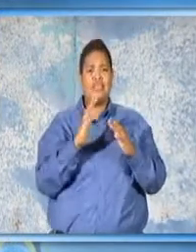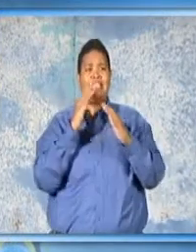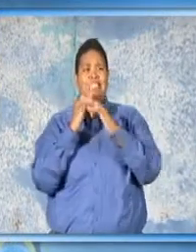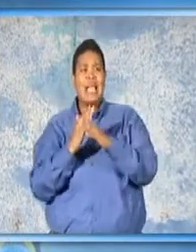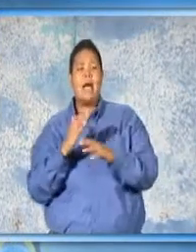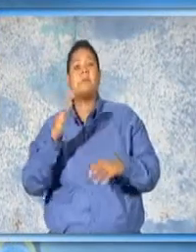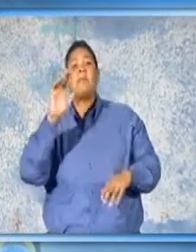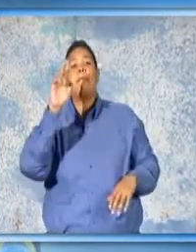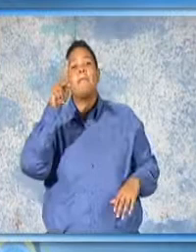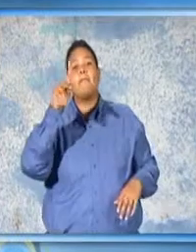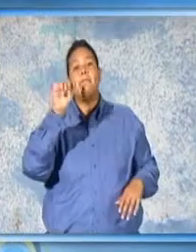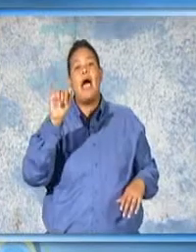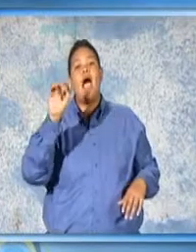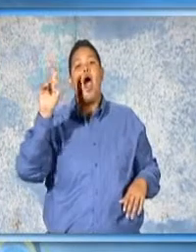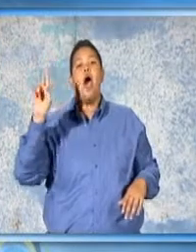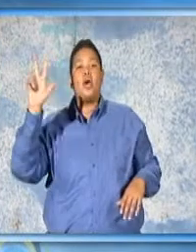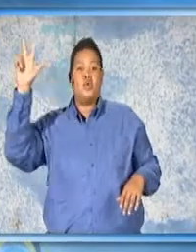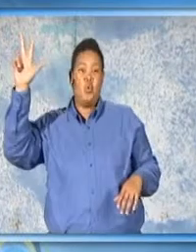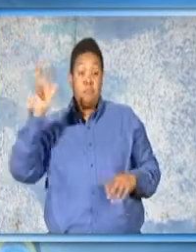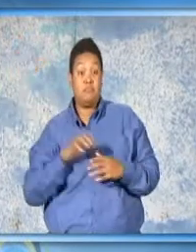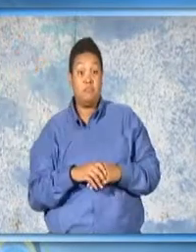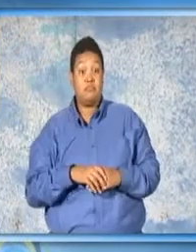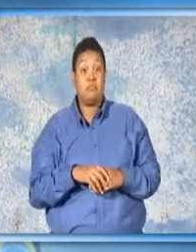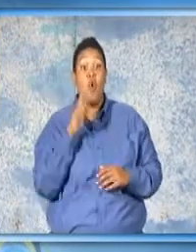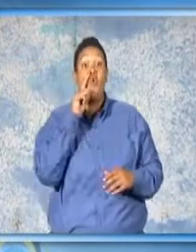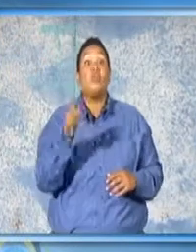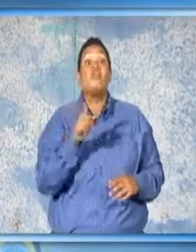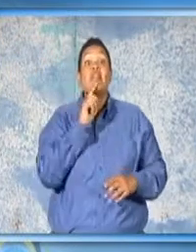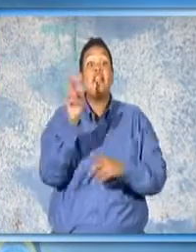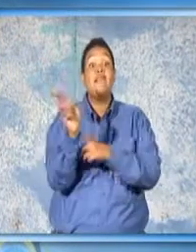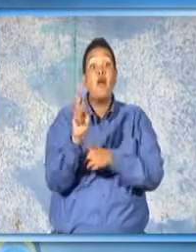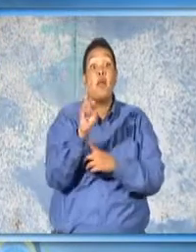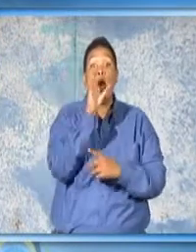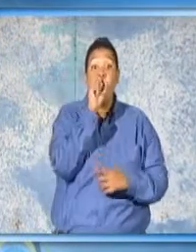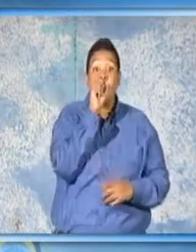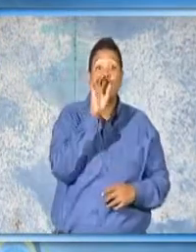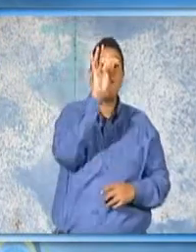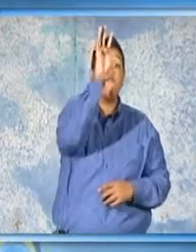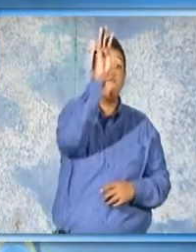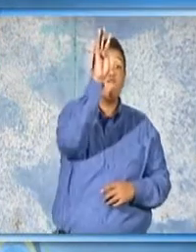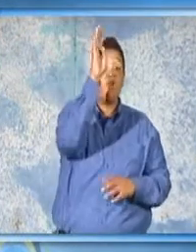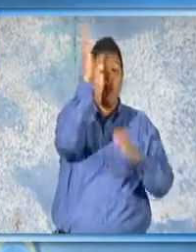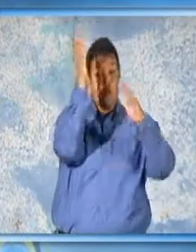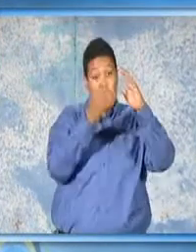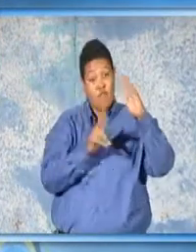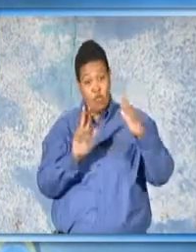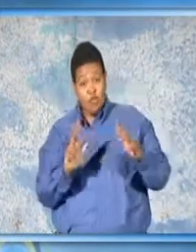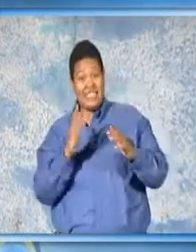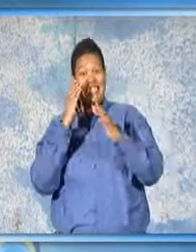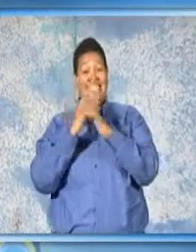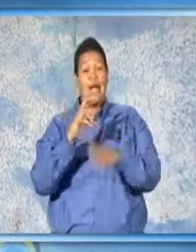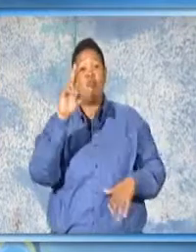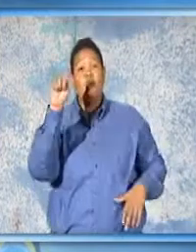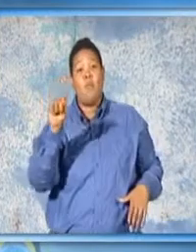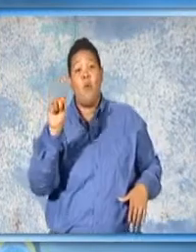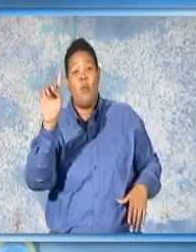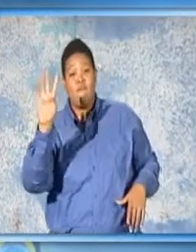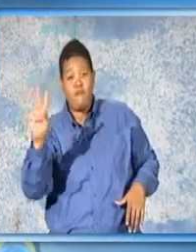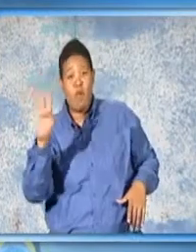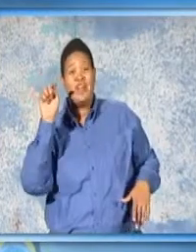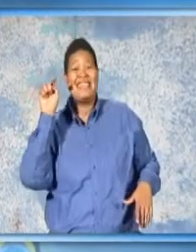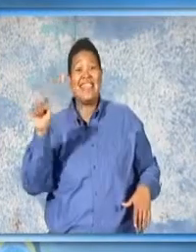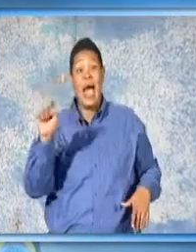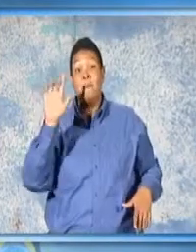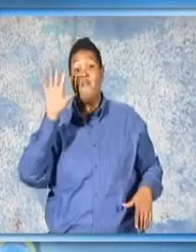cubed. So the volume of the orange is 4/3 times 3.14 times